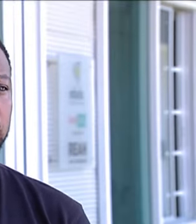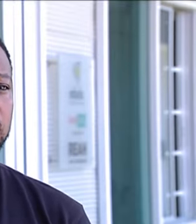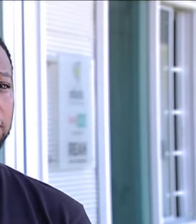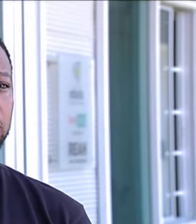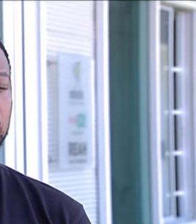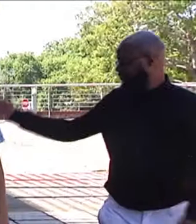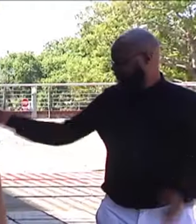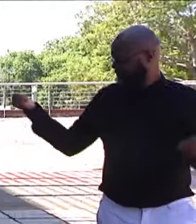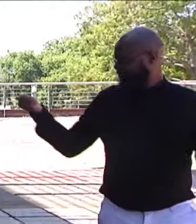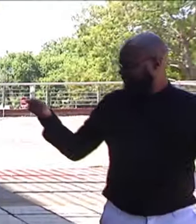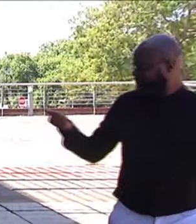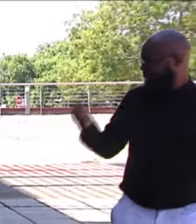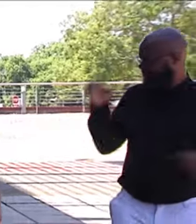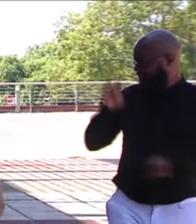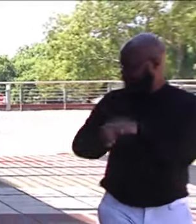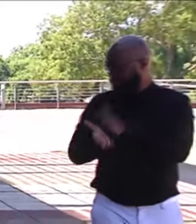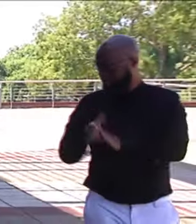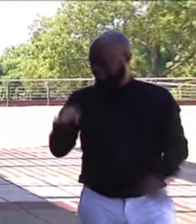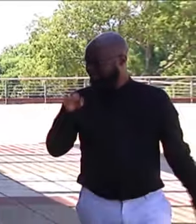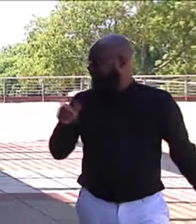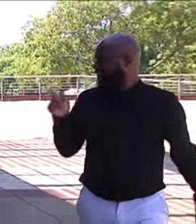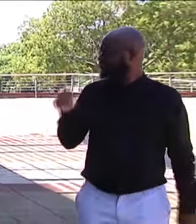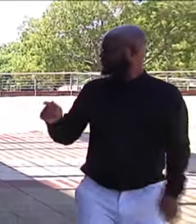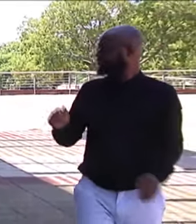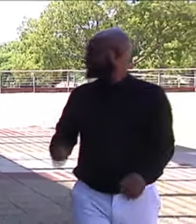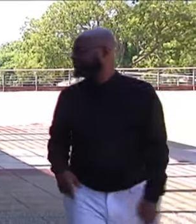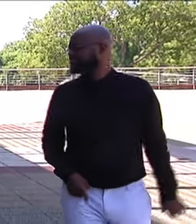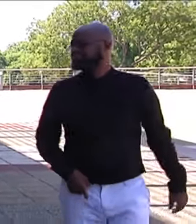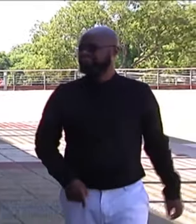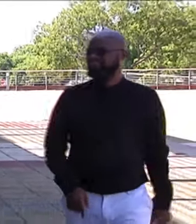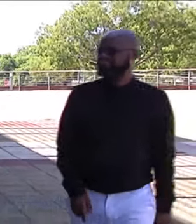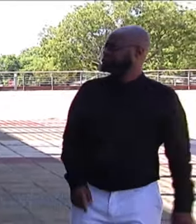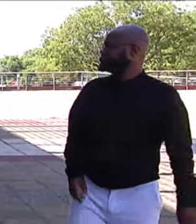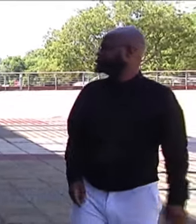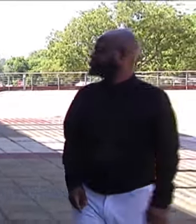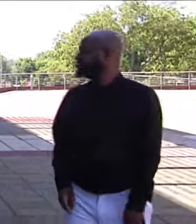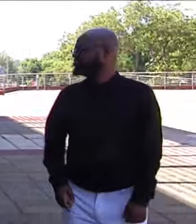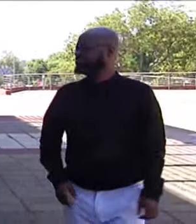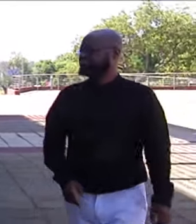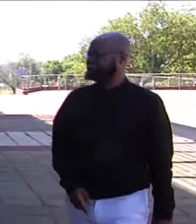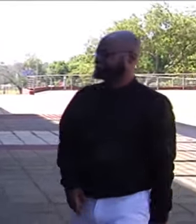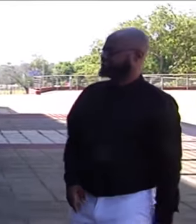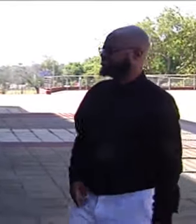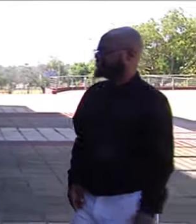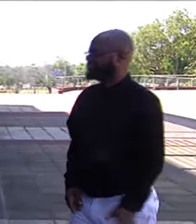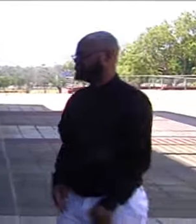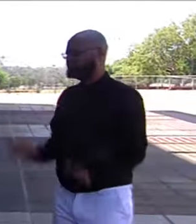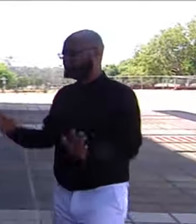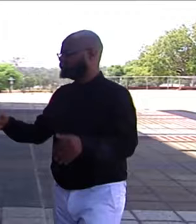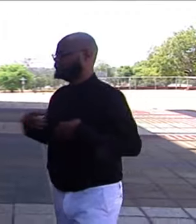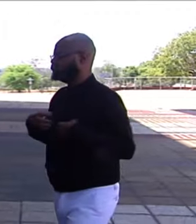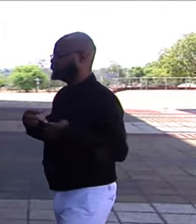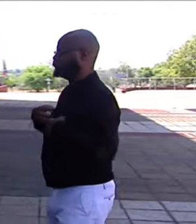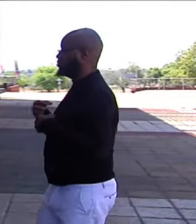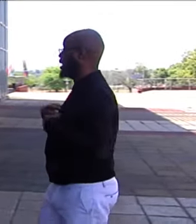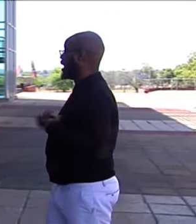example, an ATM today has 11 official languages.